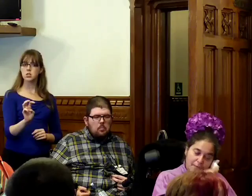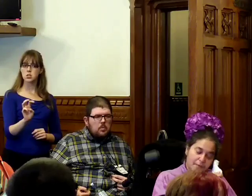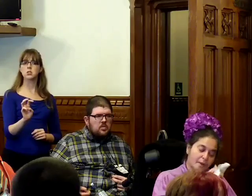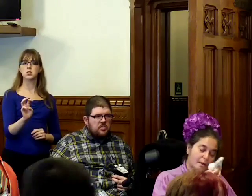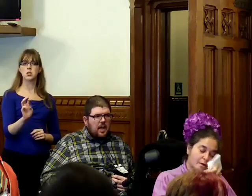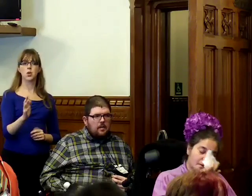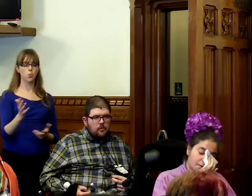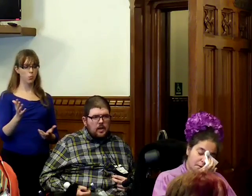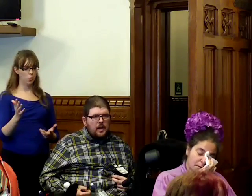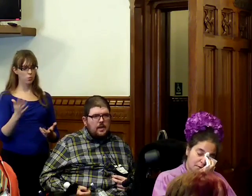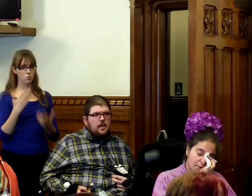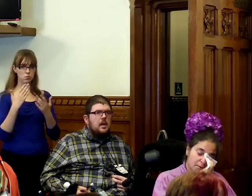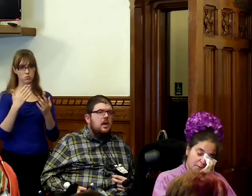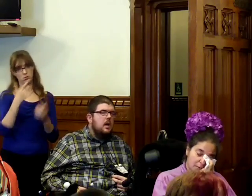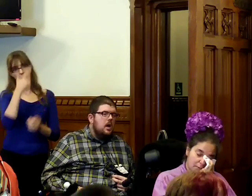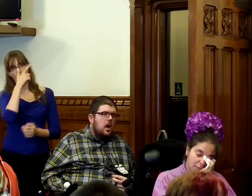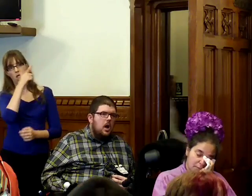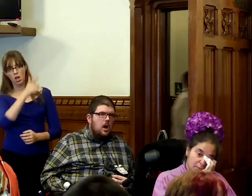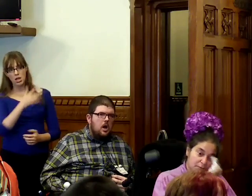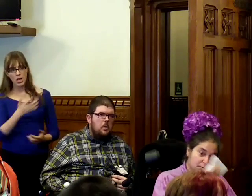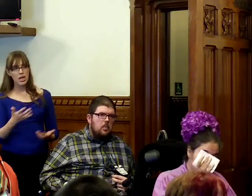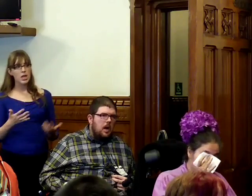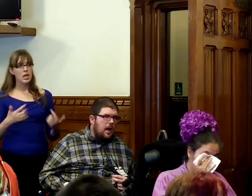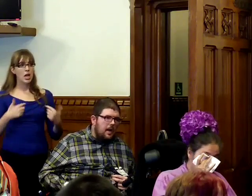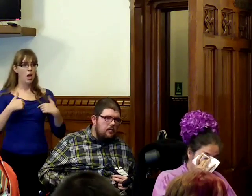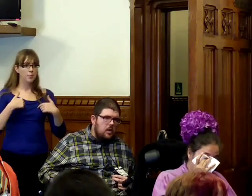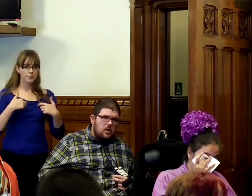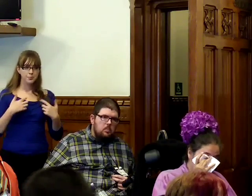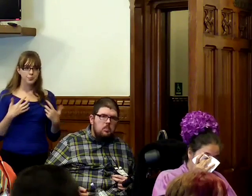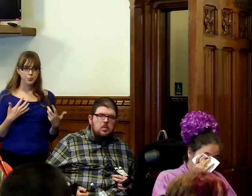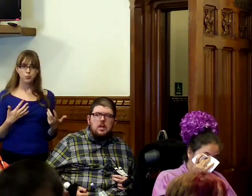So, thankfully,